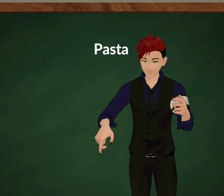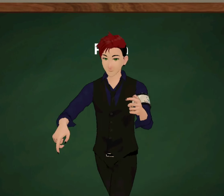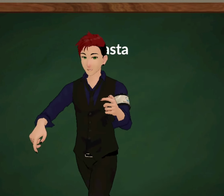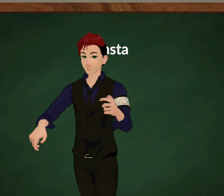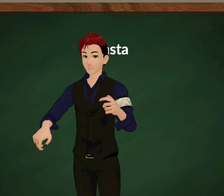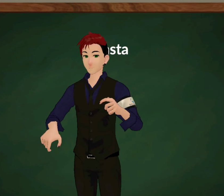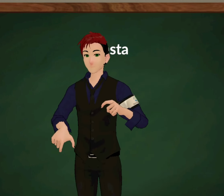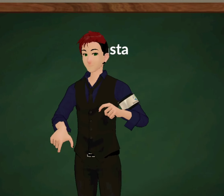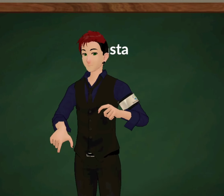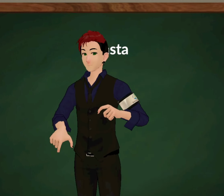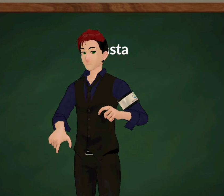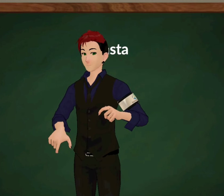Next word.